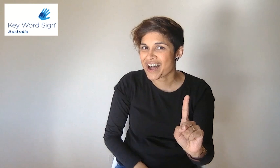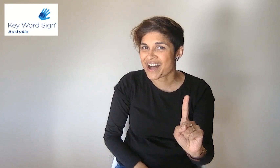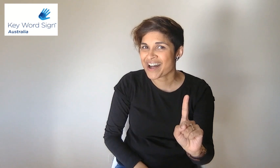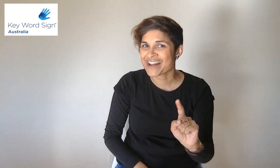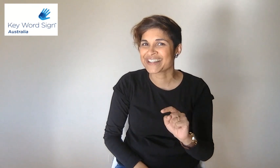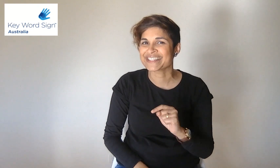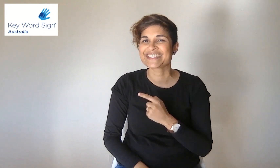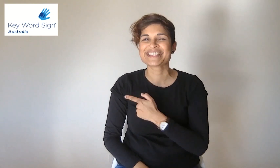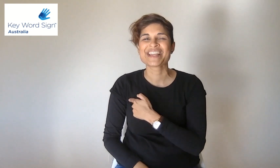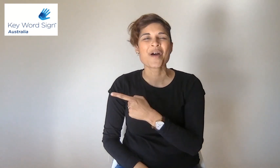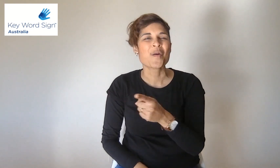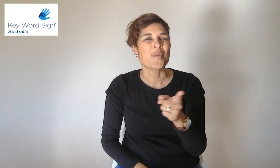But